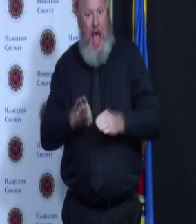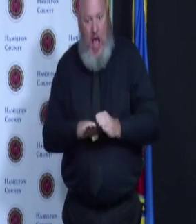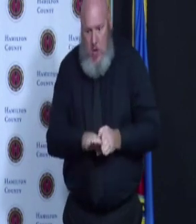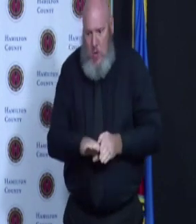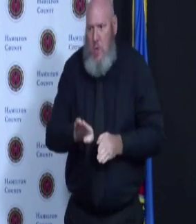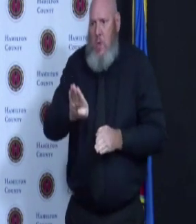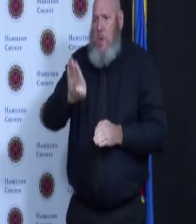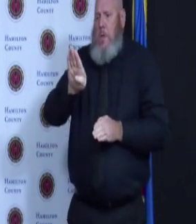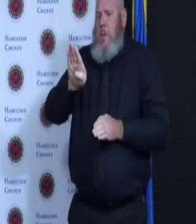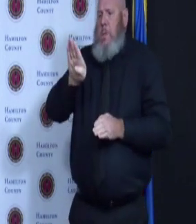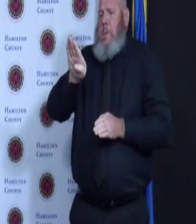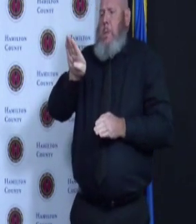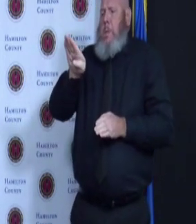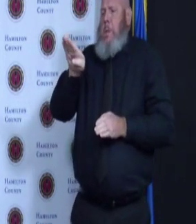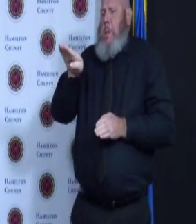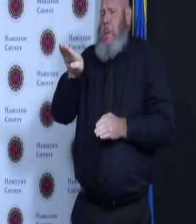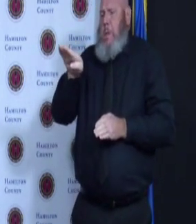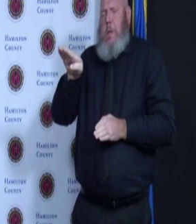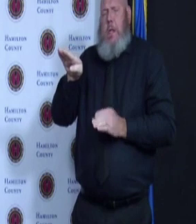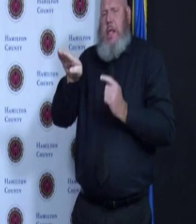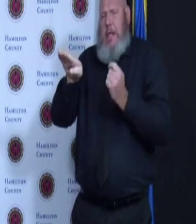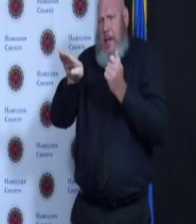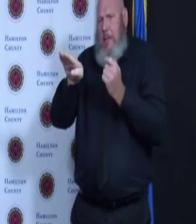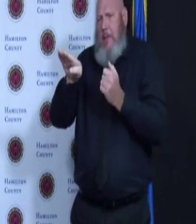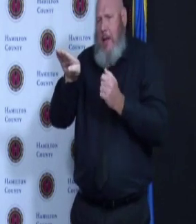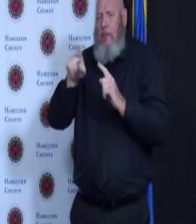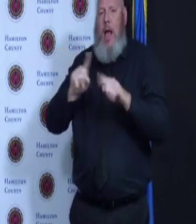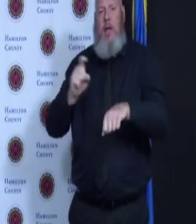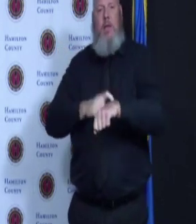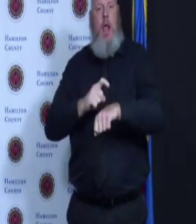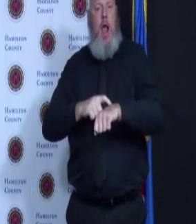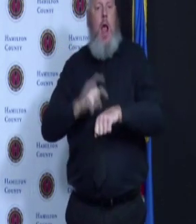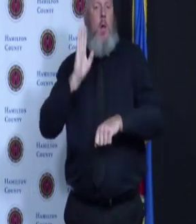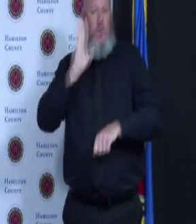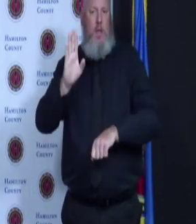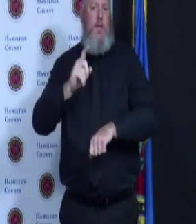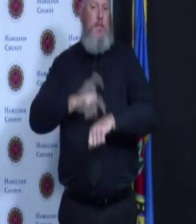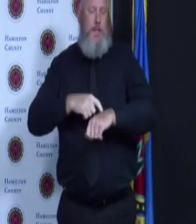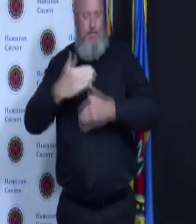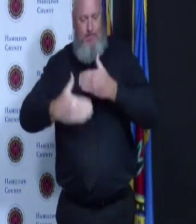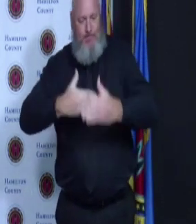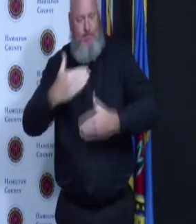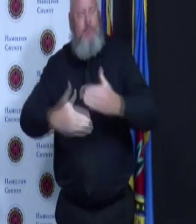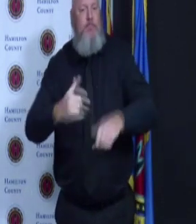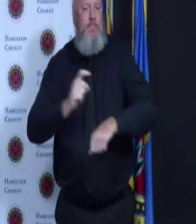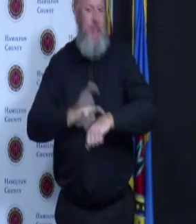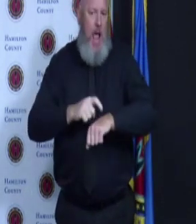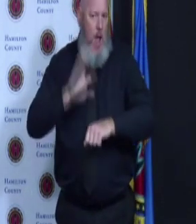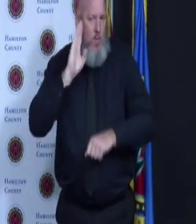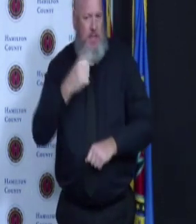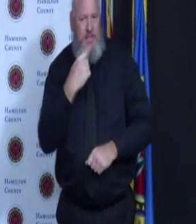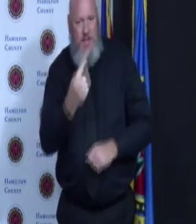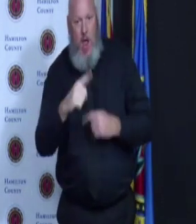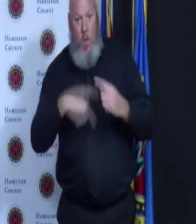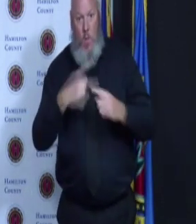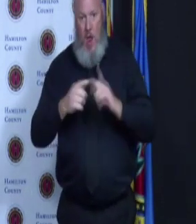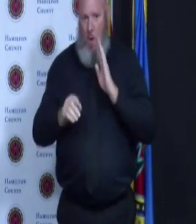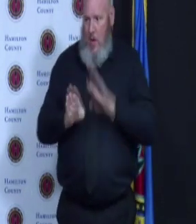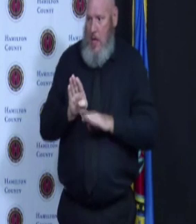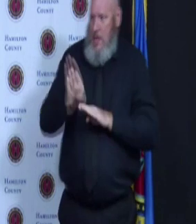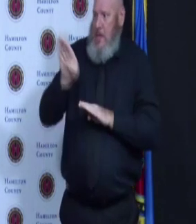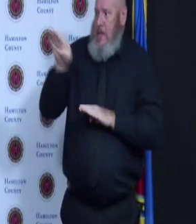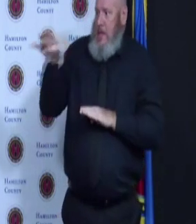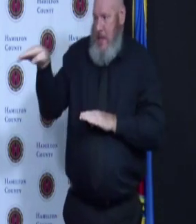capacity building for what we know is coming, which are increased numbers of people that need medical attention. Before we hand off to